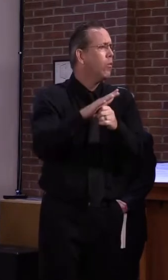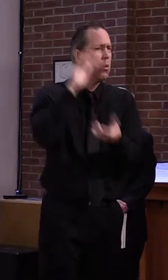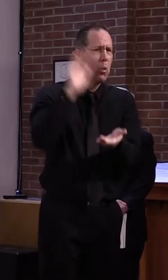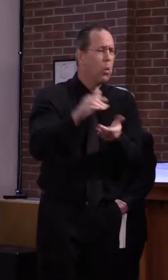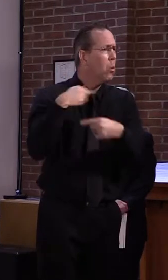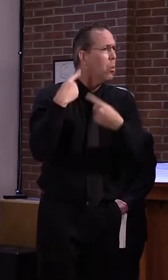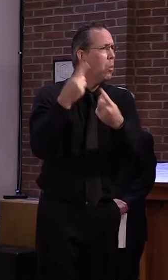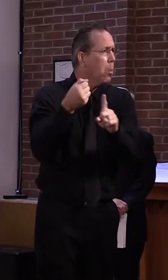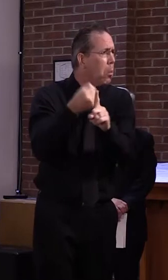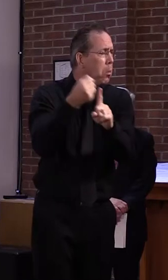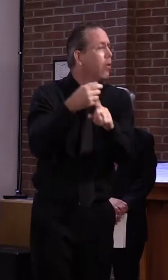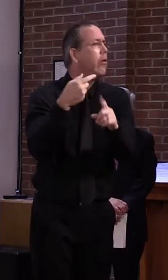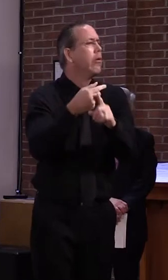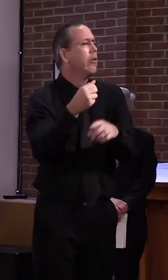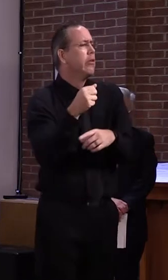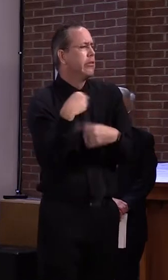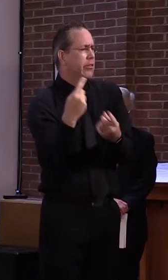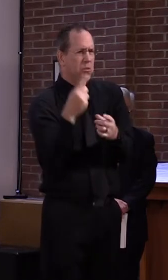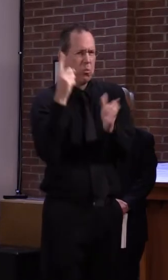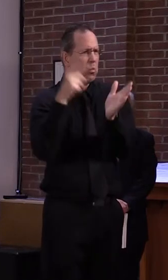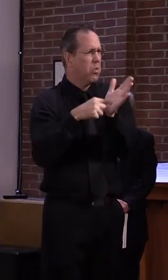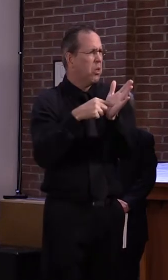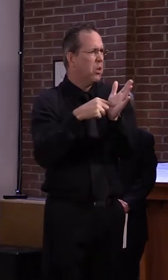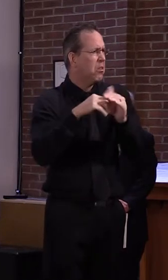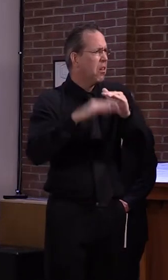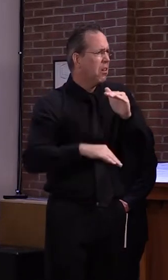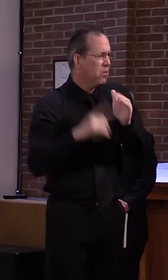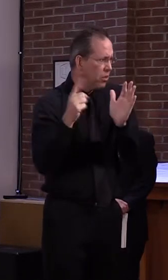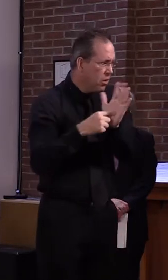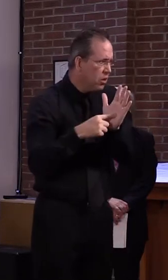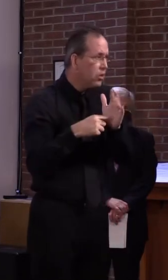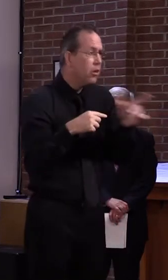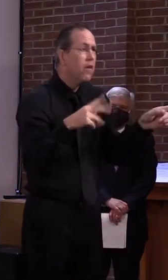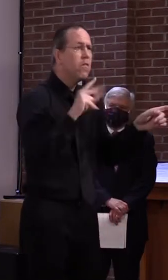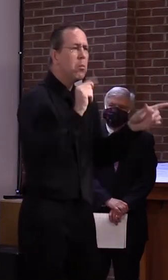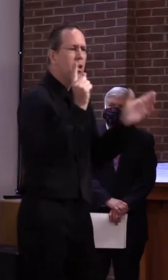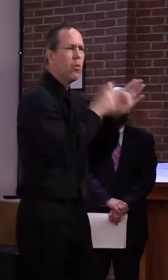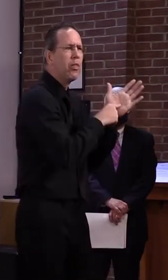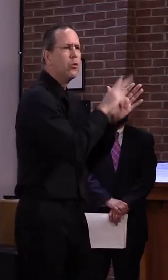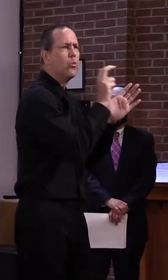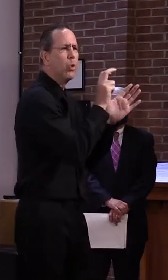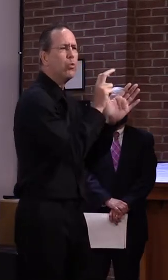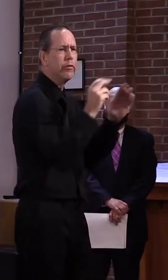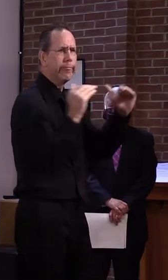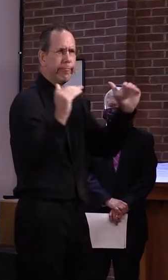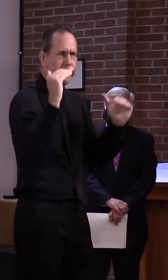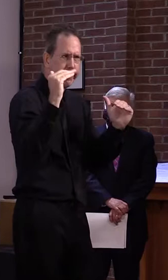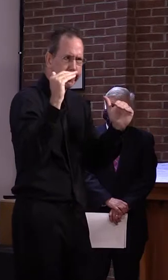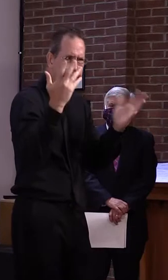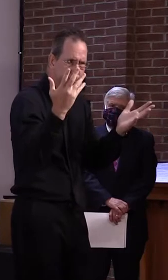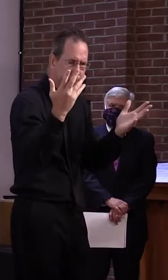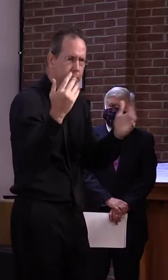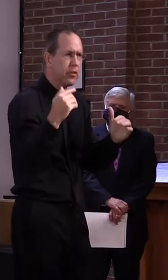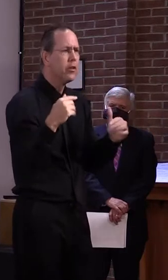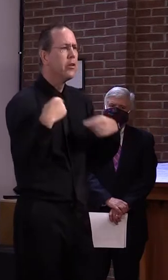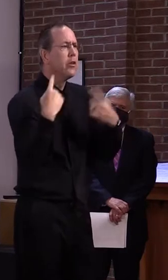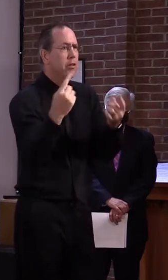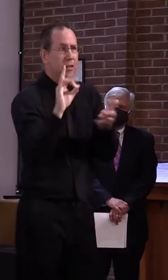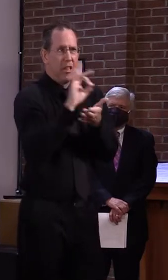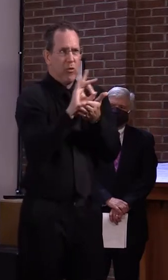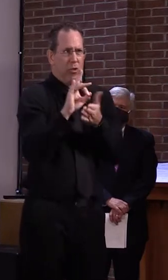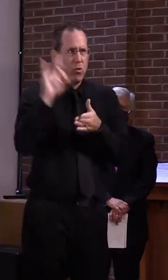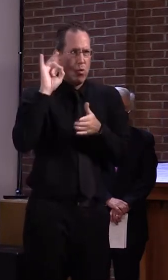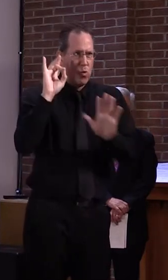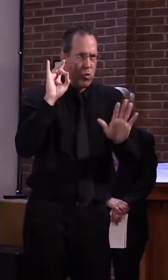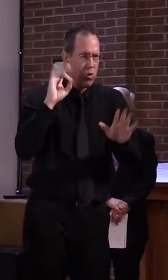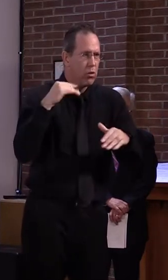while Vermont had about 1,200. That was then. Throughout July and August, Hawaii has